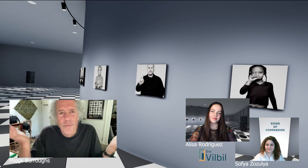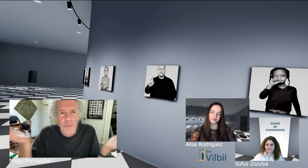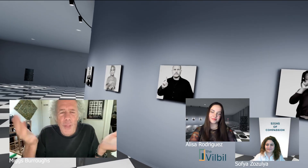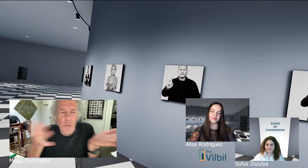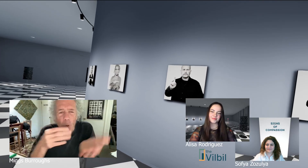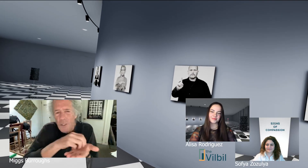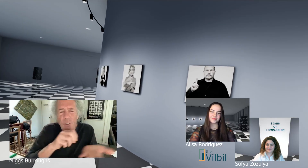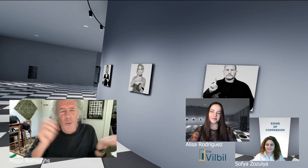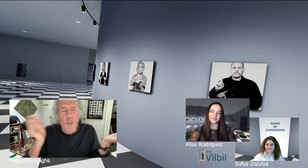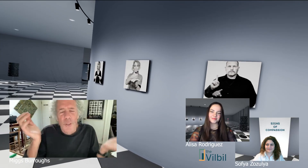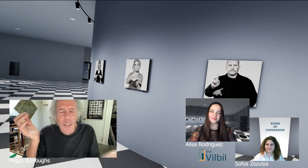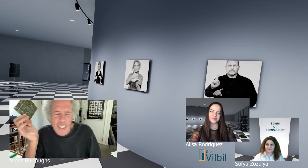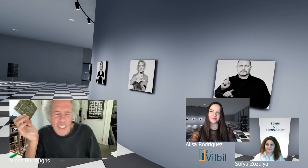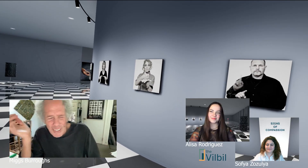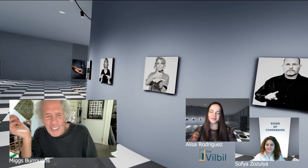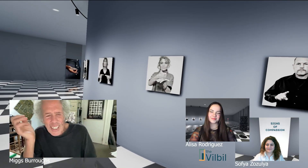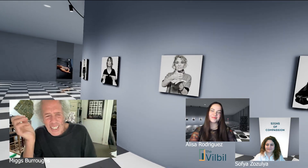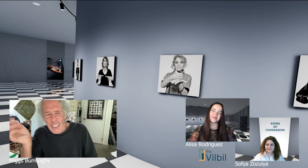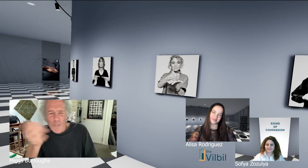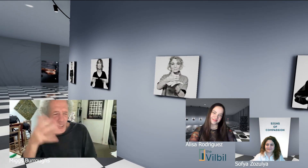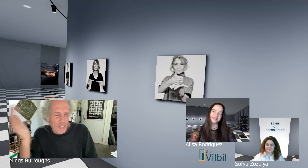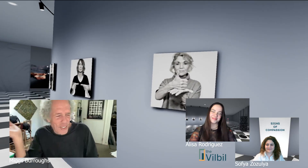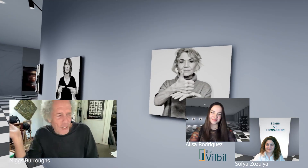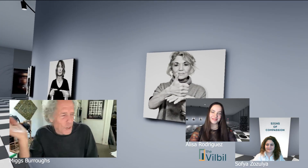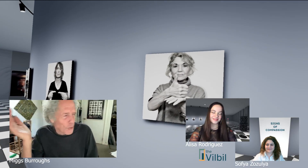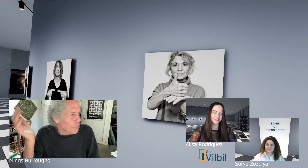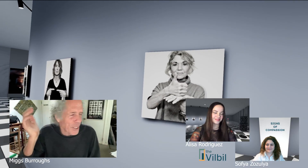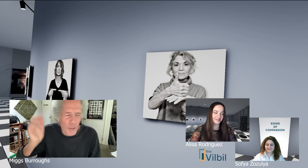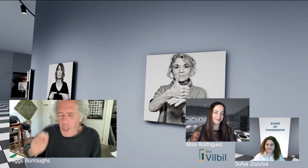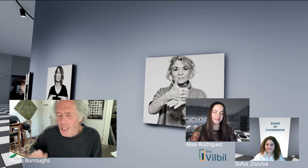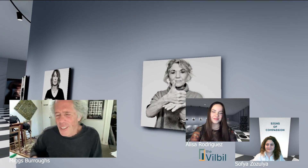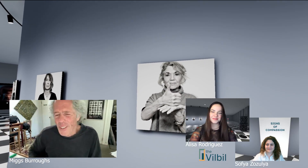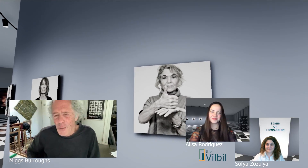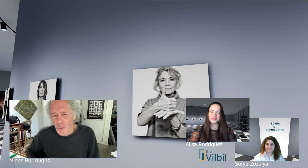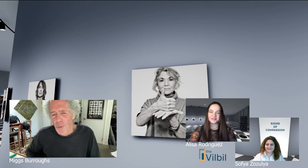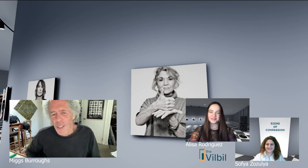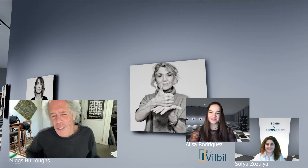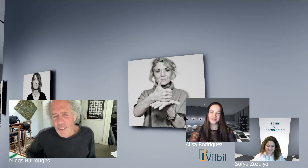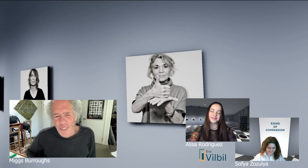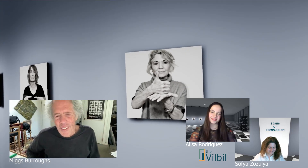from that one little scribble, and I'm still scribbling in a way, and with my art.